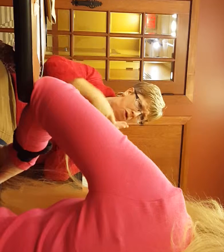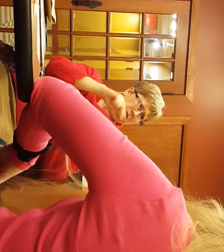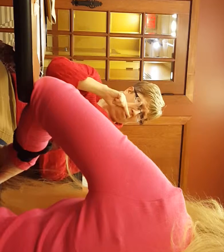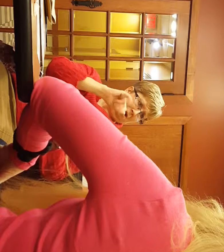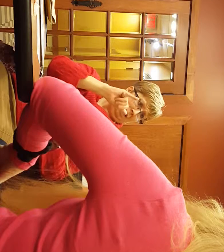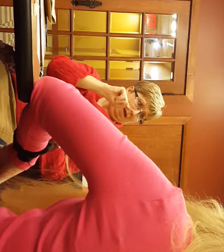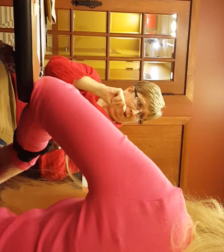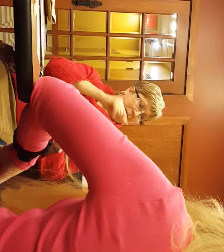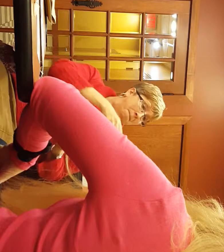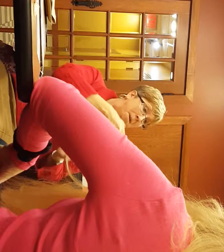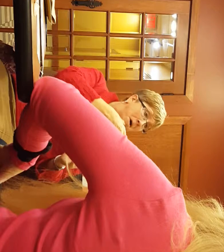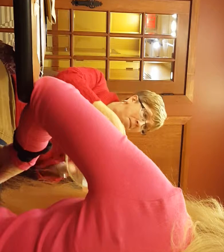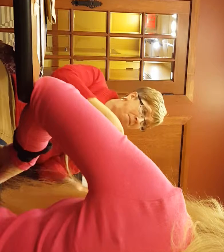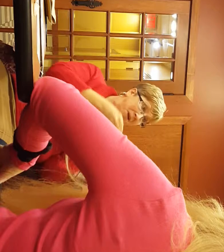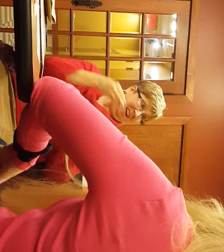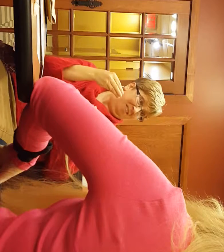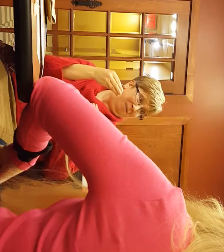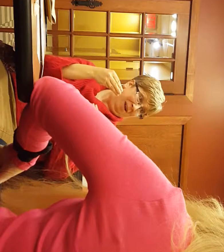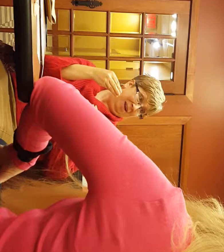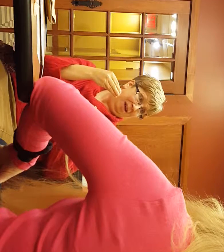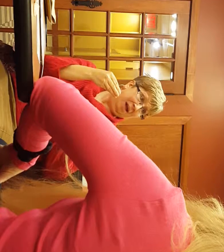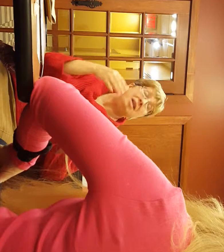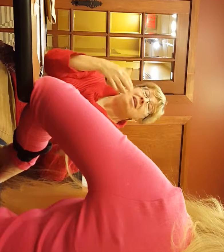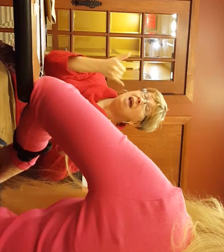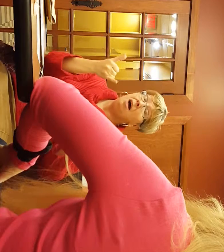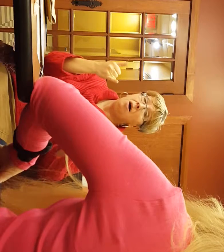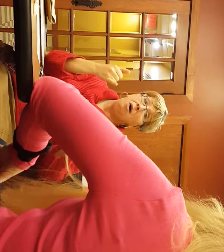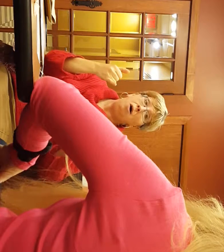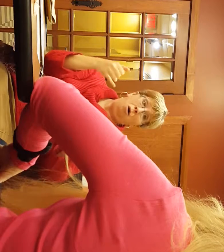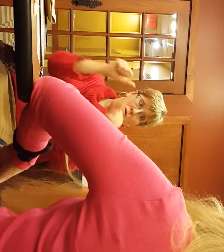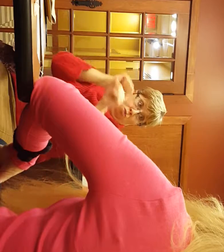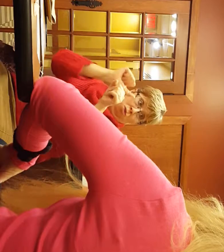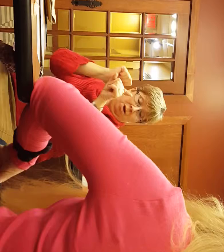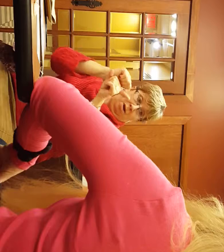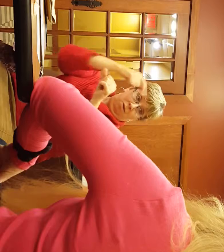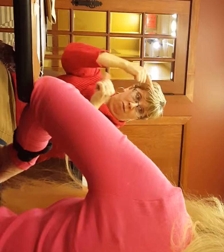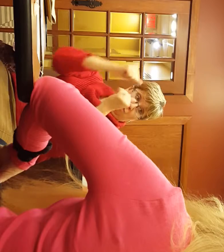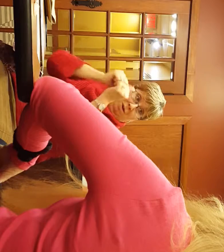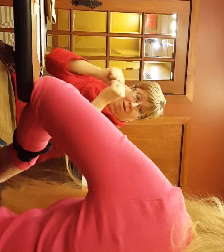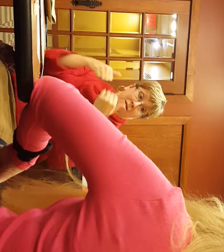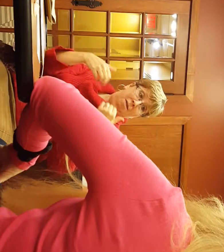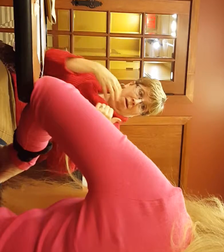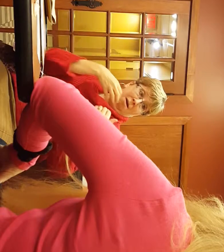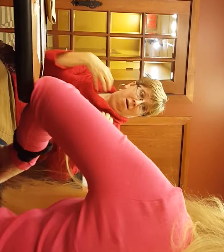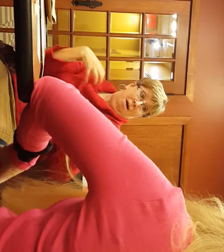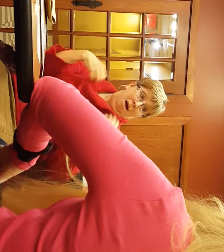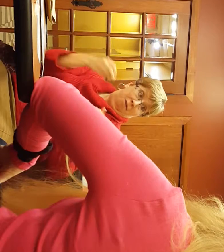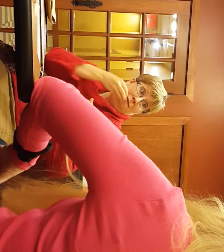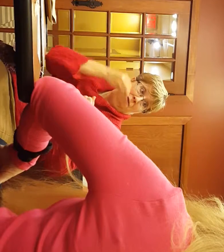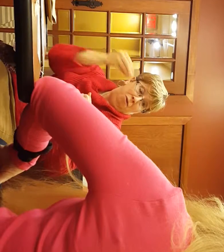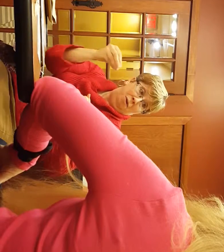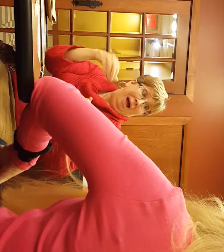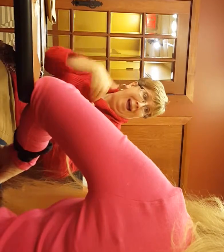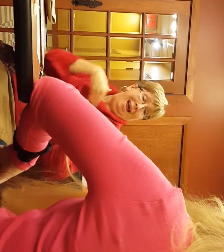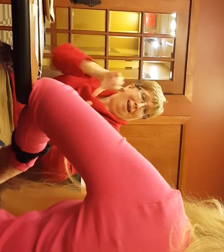me. Working for the health food store, I've had starter kits from a lot of the other companies out there. And Young Living was just the one that I've seen